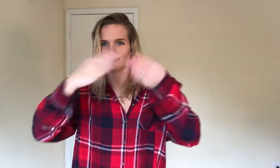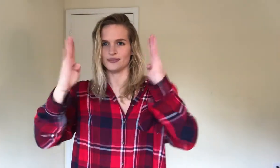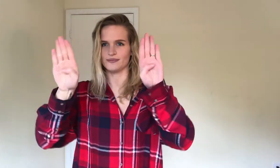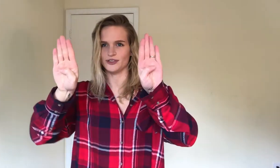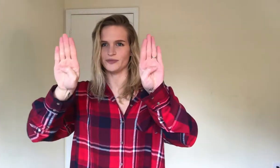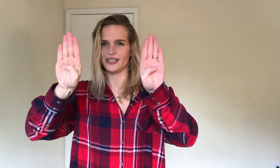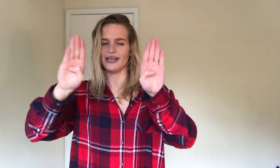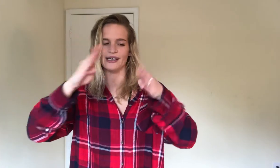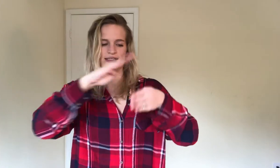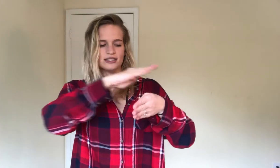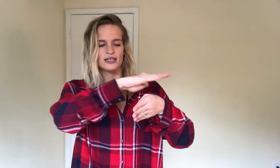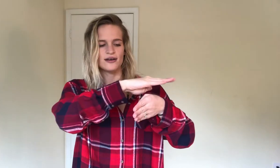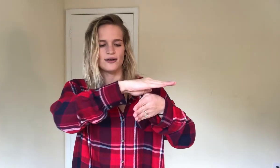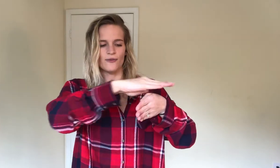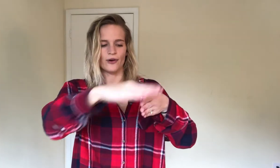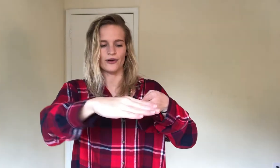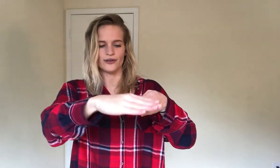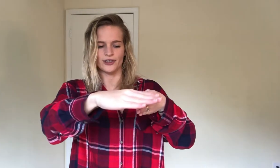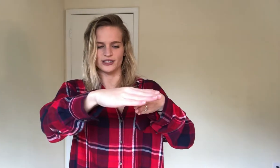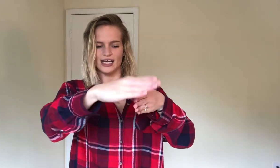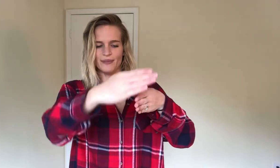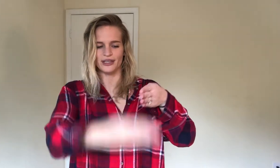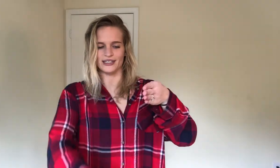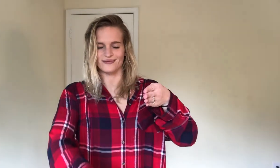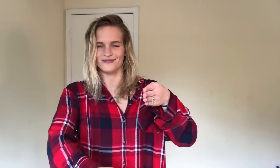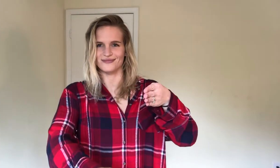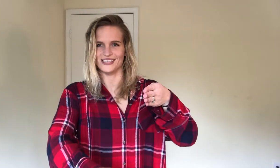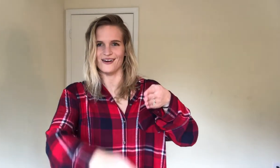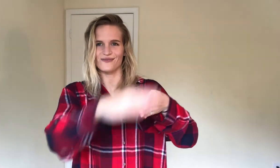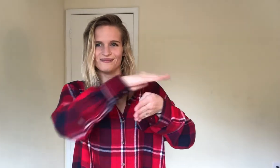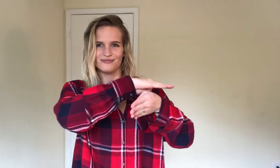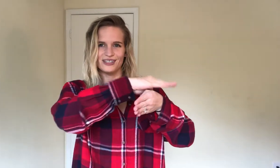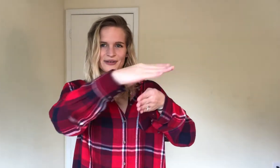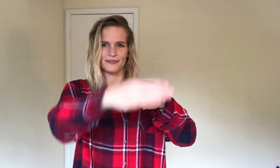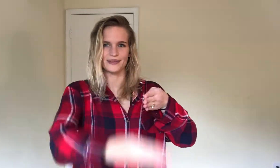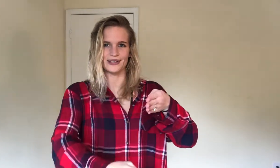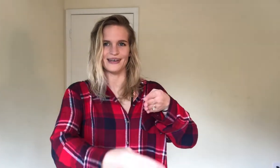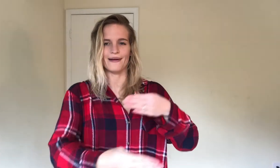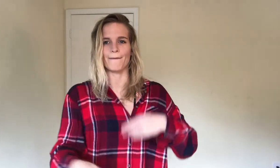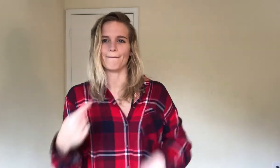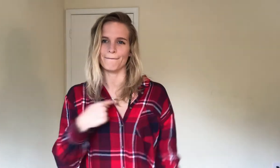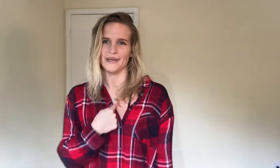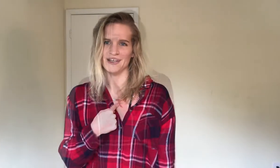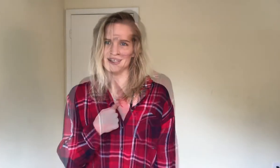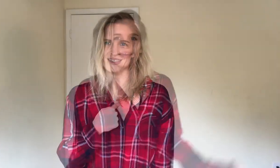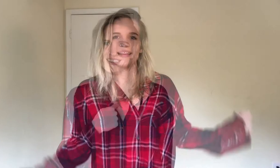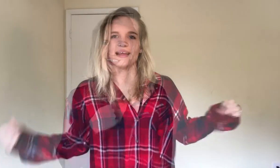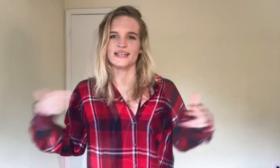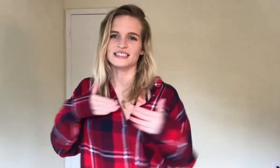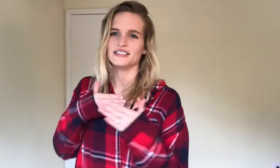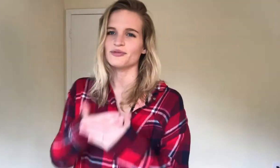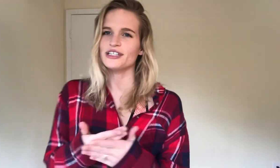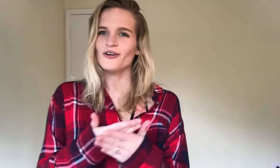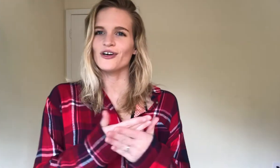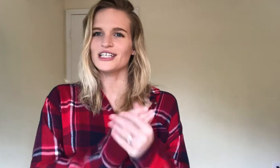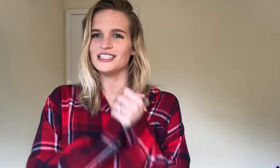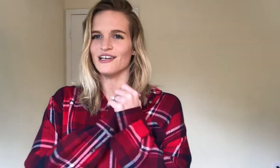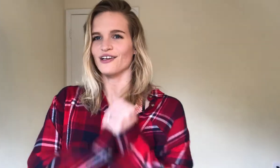two B hands, one on the top and then down, complete me. And then, it's the pre-chorus and the